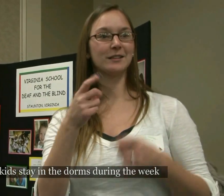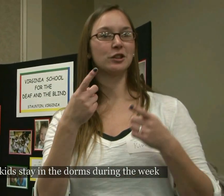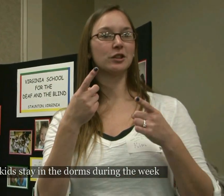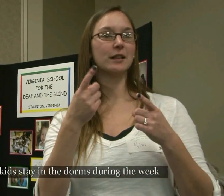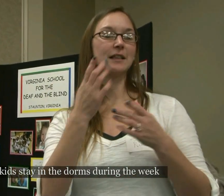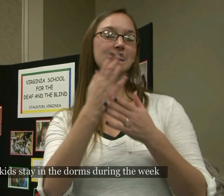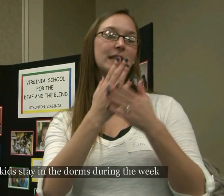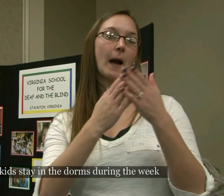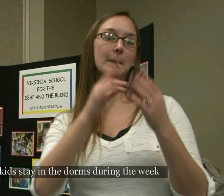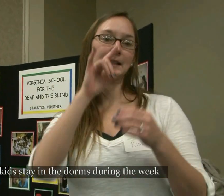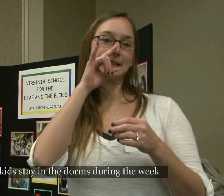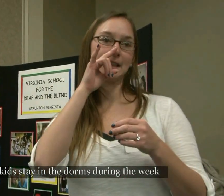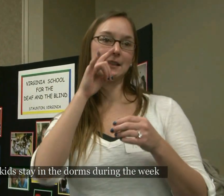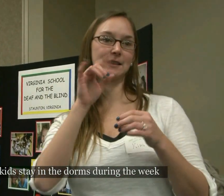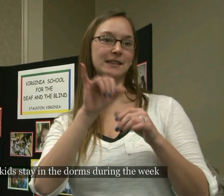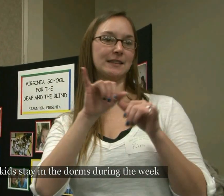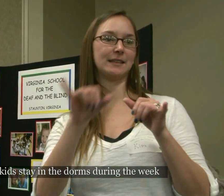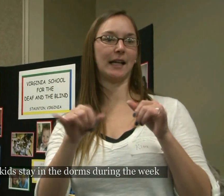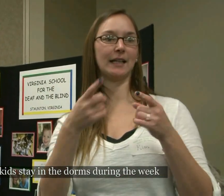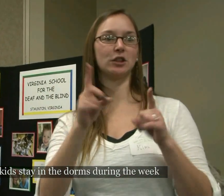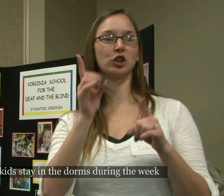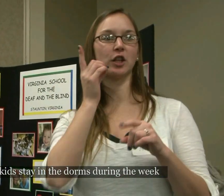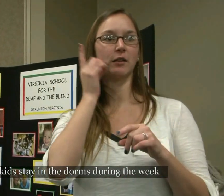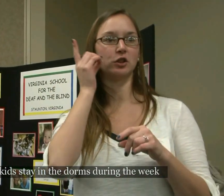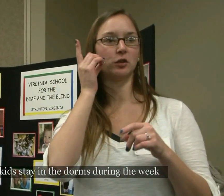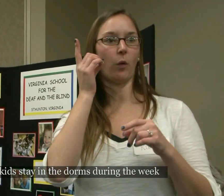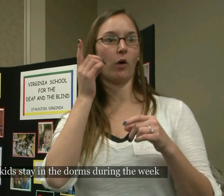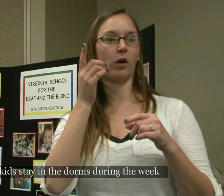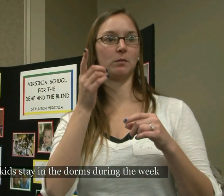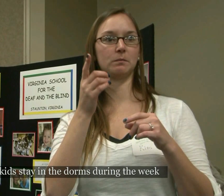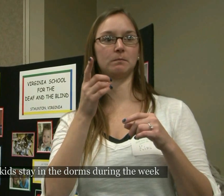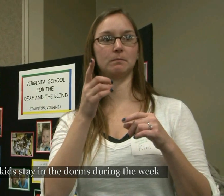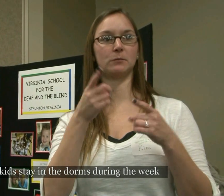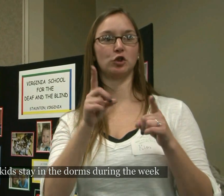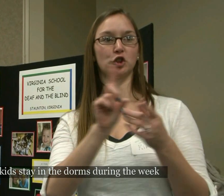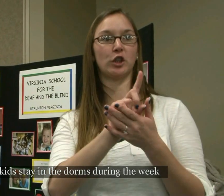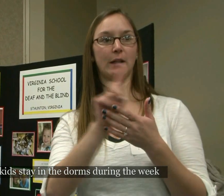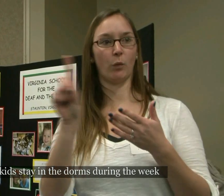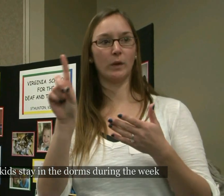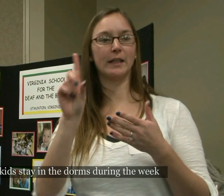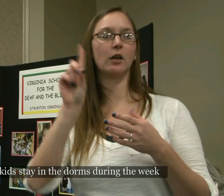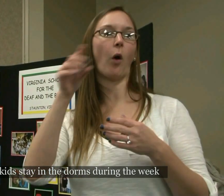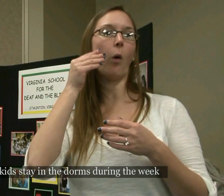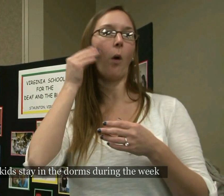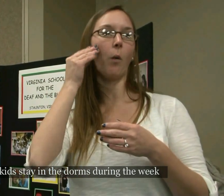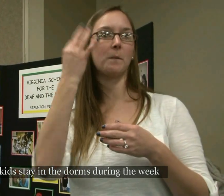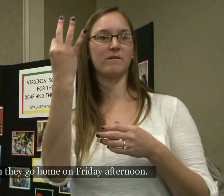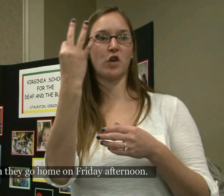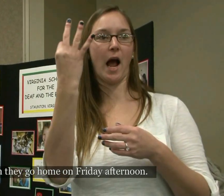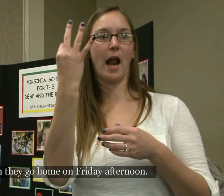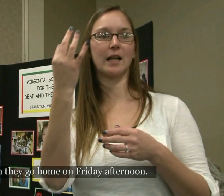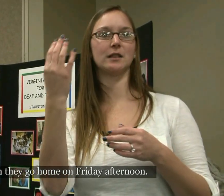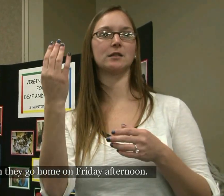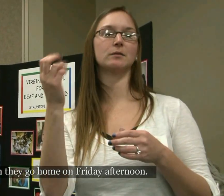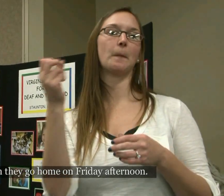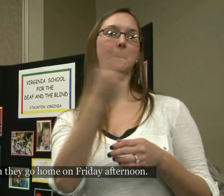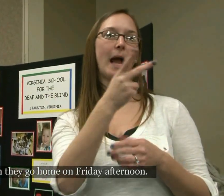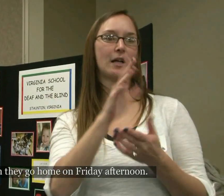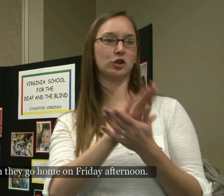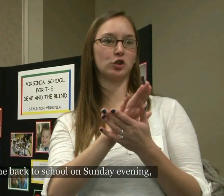Yes. Some kids stay in the dorms during the week, and then they go home on Friday afternoon,